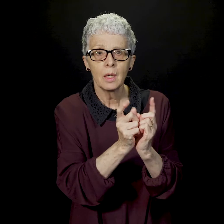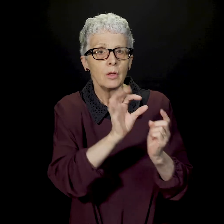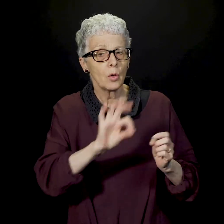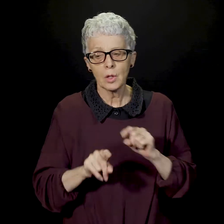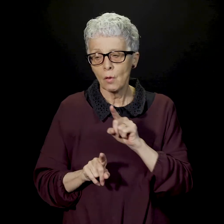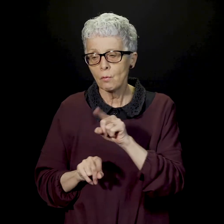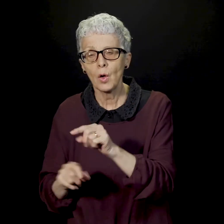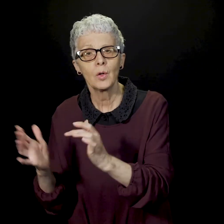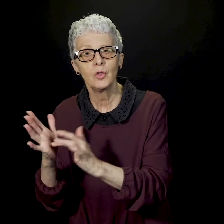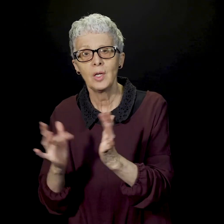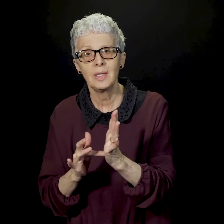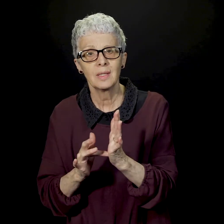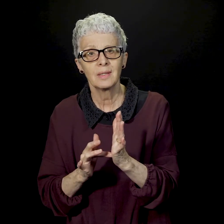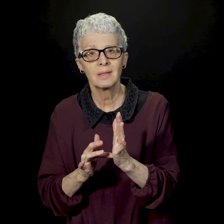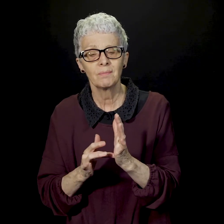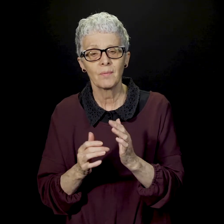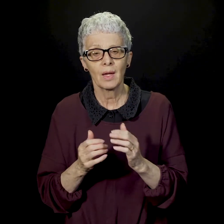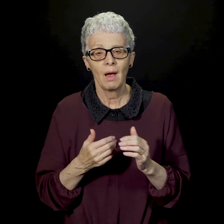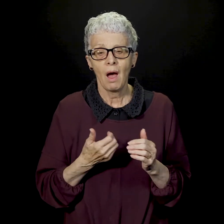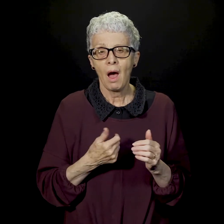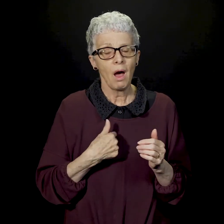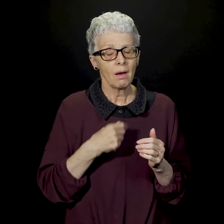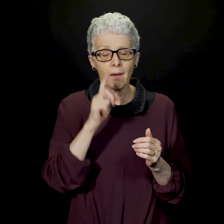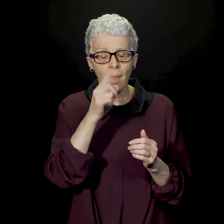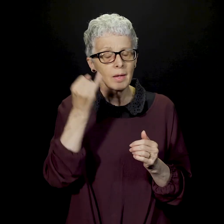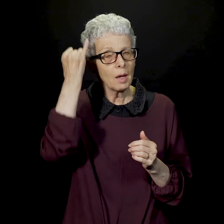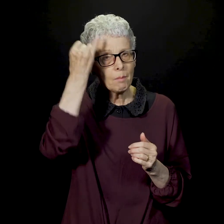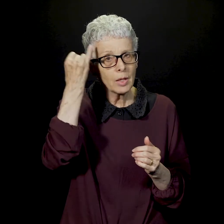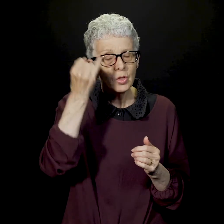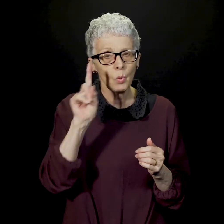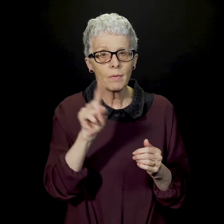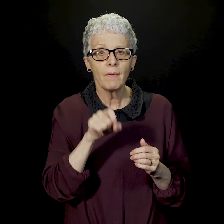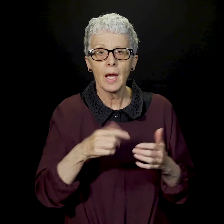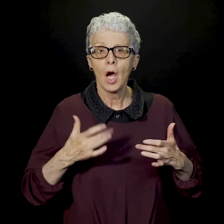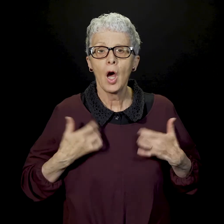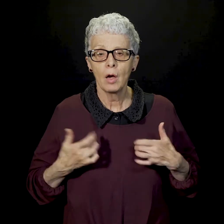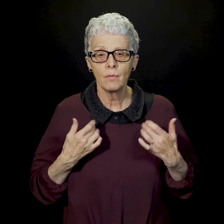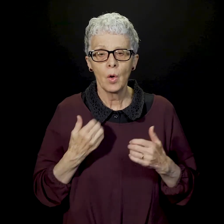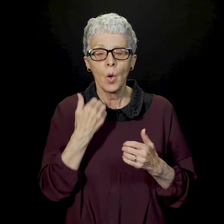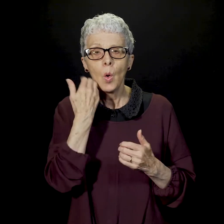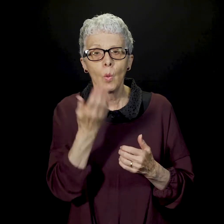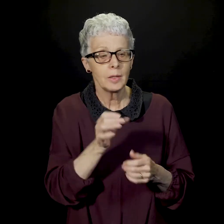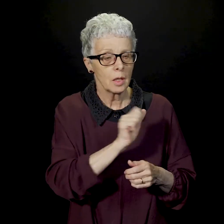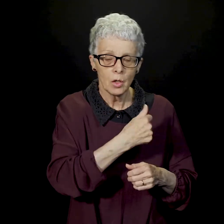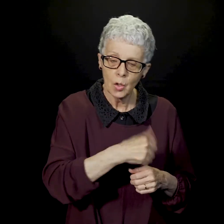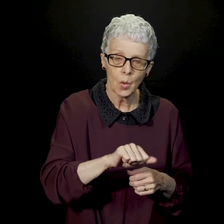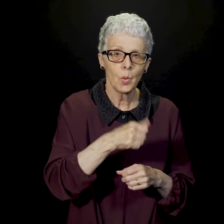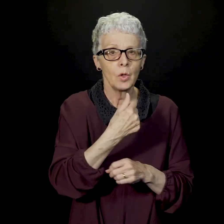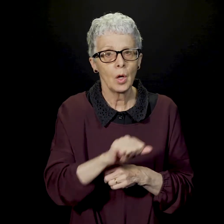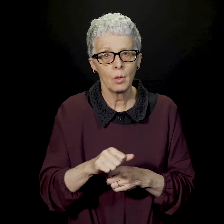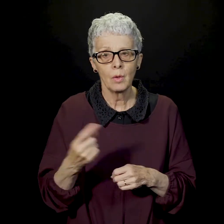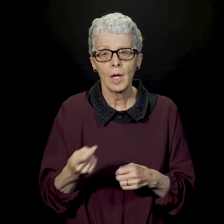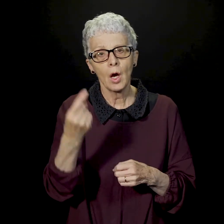as passionately as what they do. I can only imagine what their life is like, feeling like it's constantly a no, while their